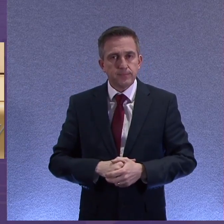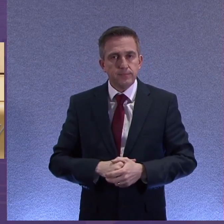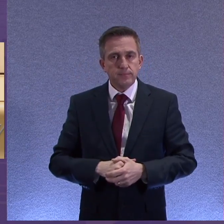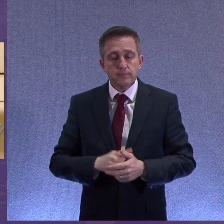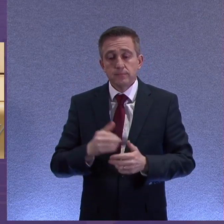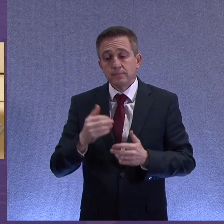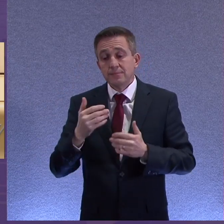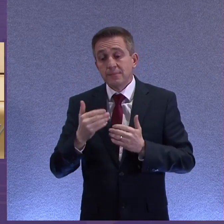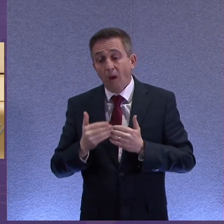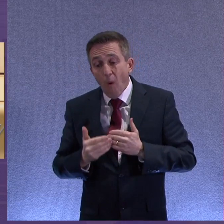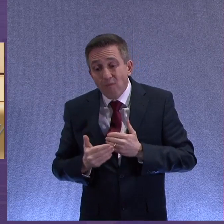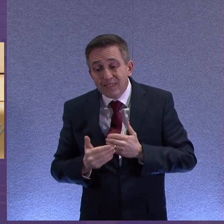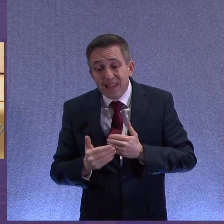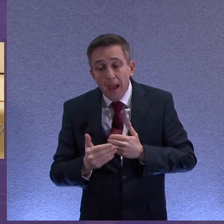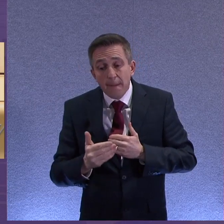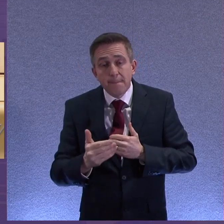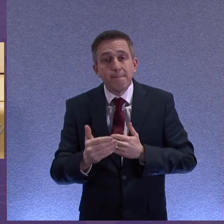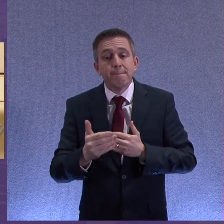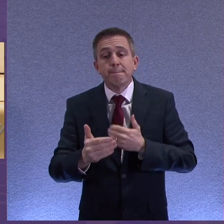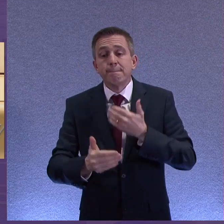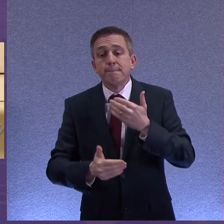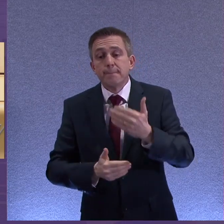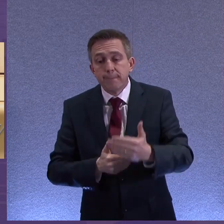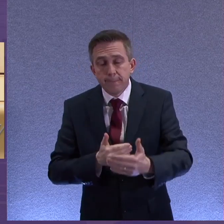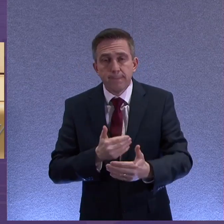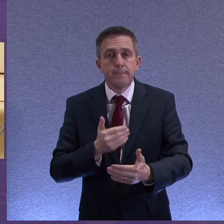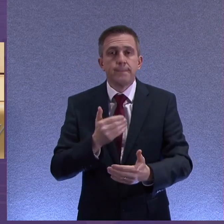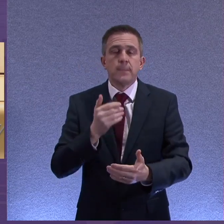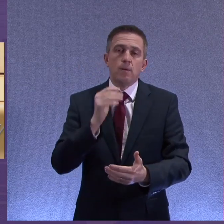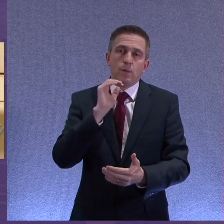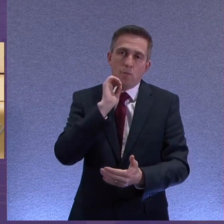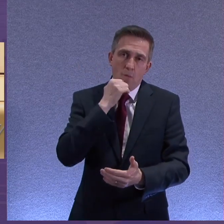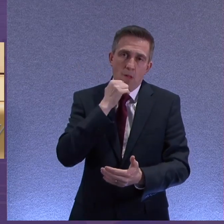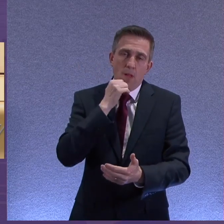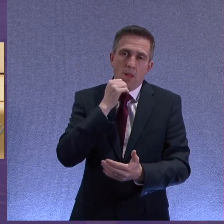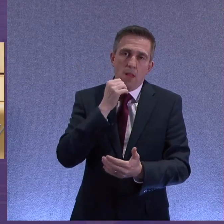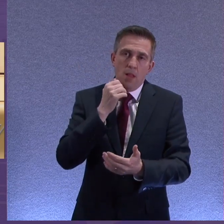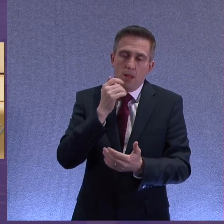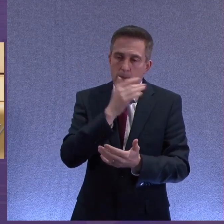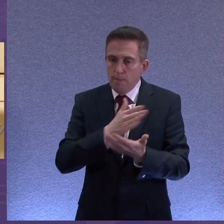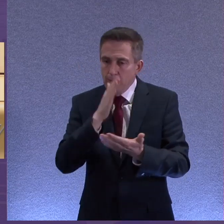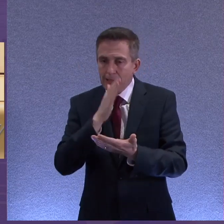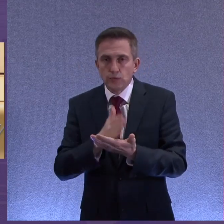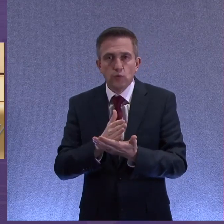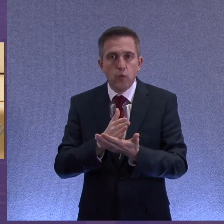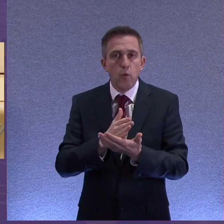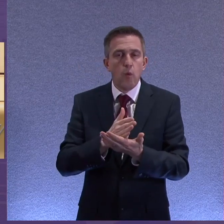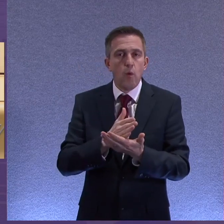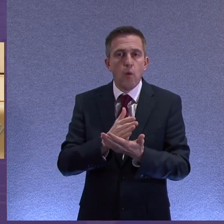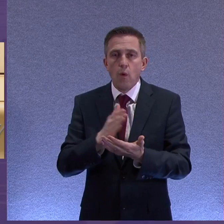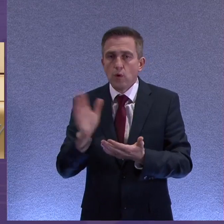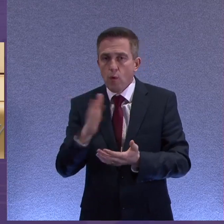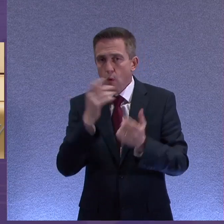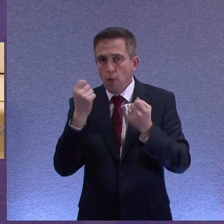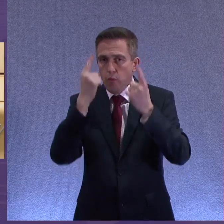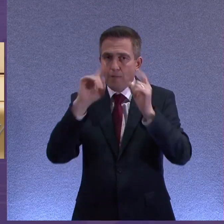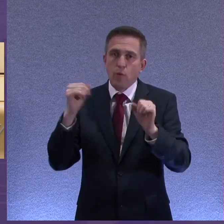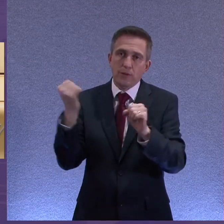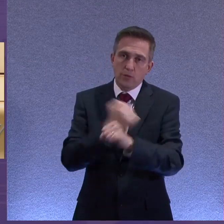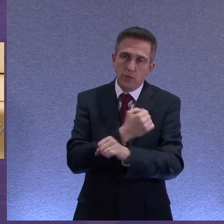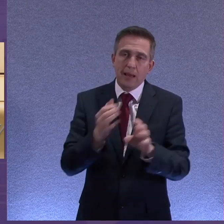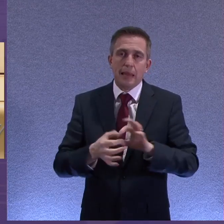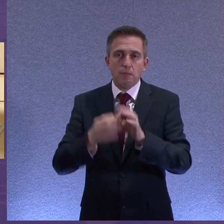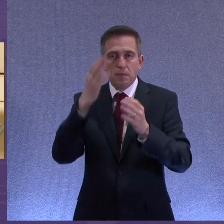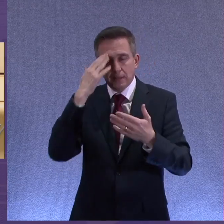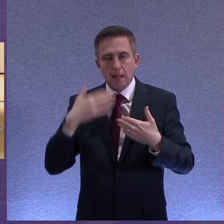solidifies or consolidates across the country, then again we will be very happy to make sure members understand what it is we're doing and hear